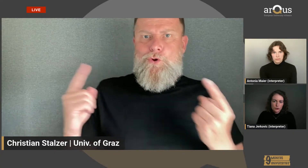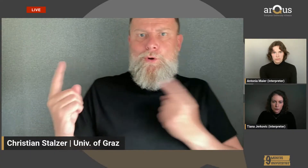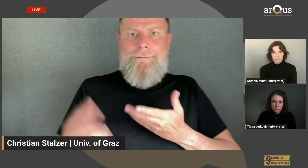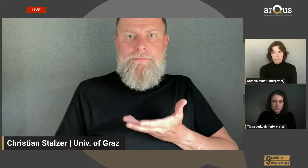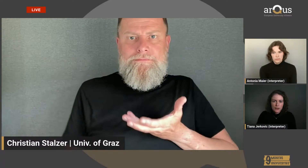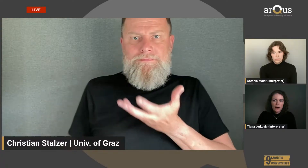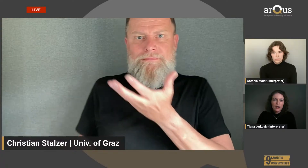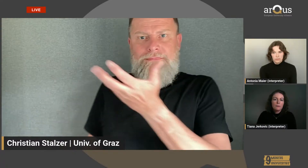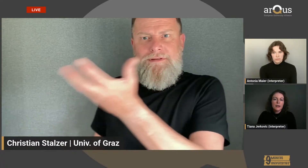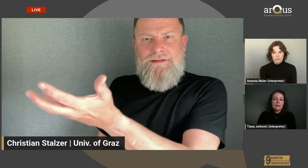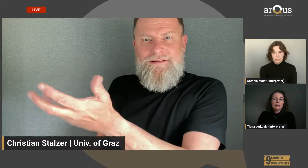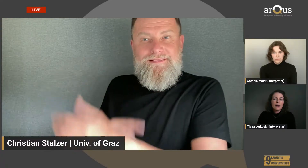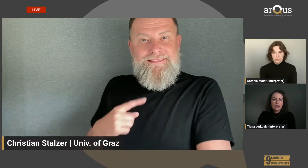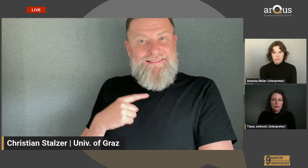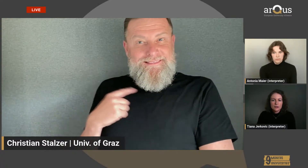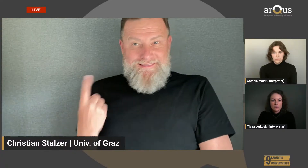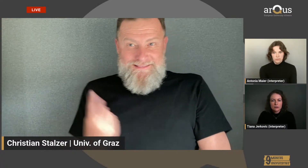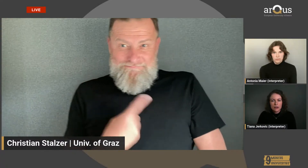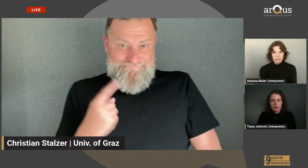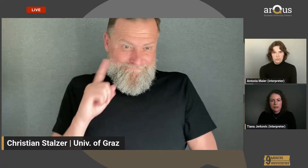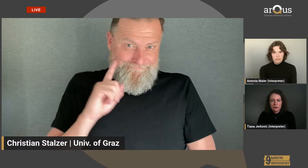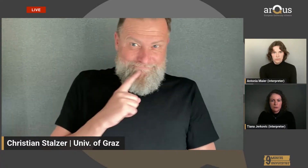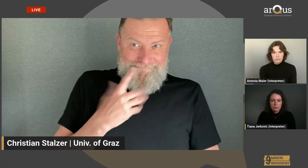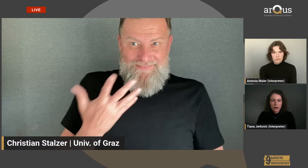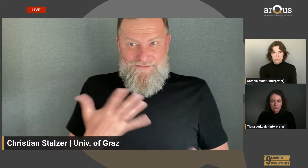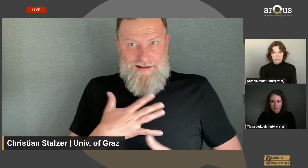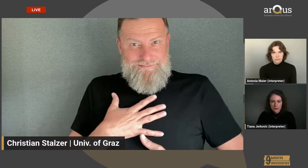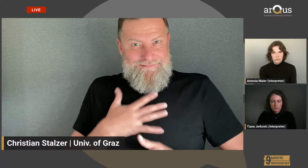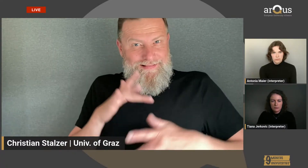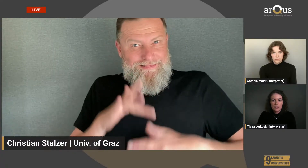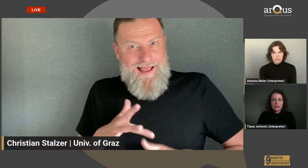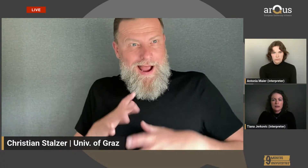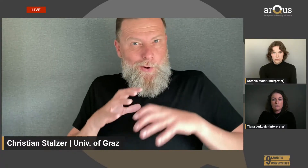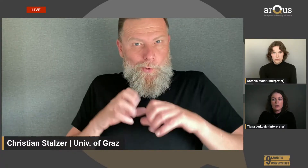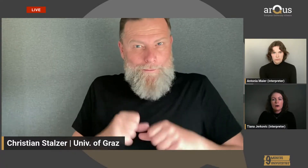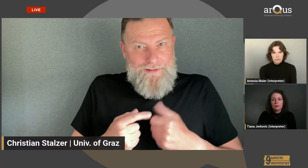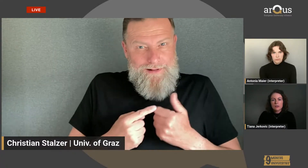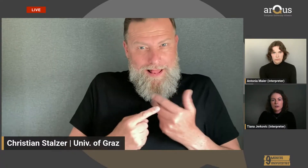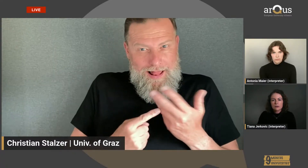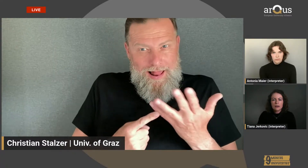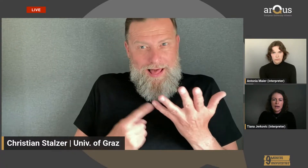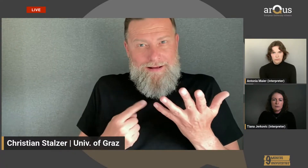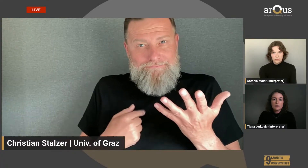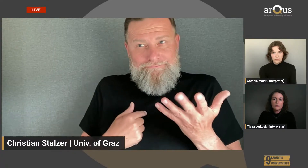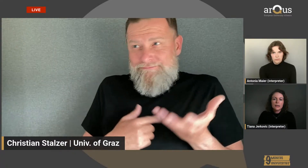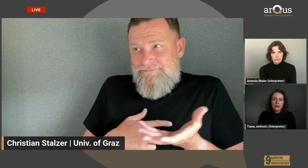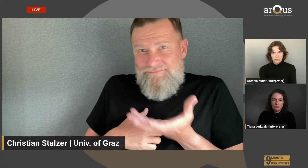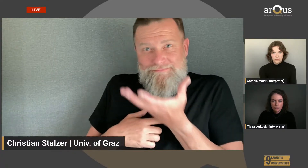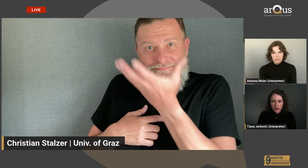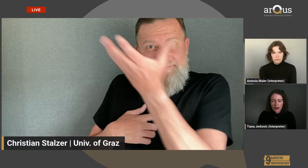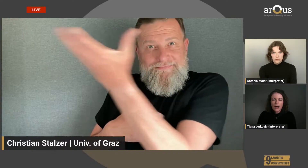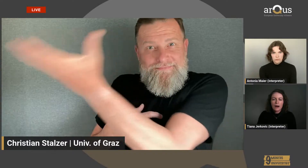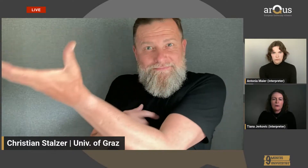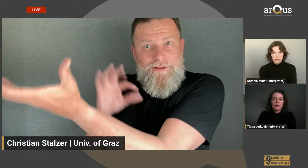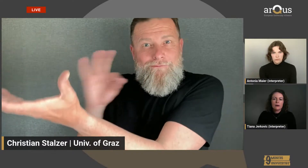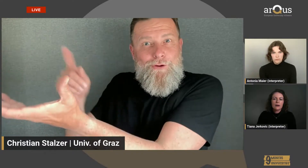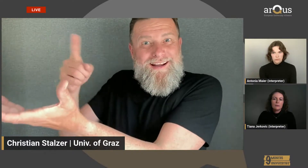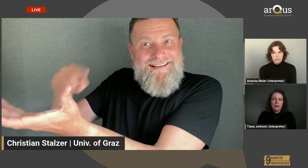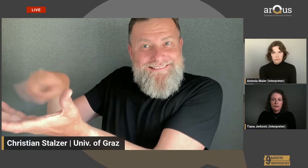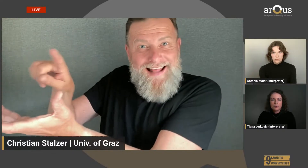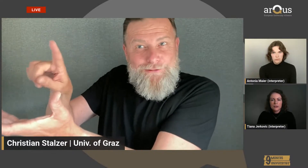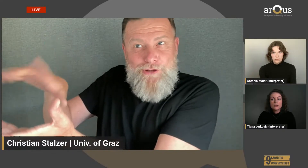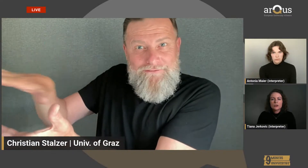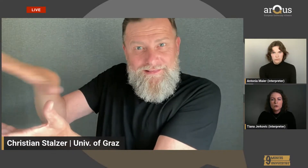not true. And also not only that we are proud of something, but that we are also able to give